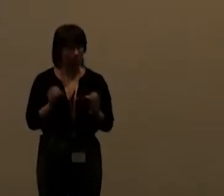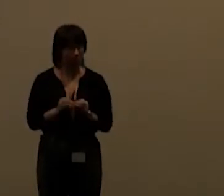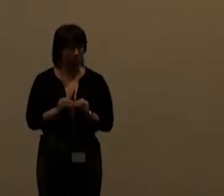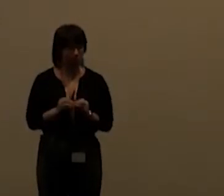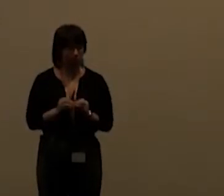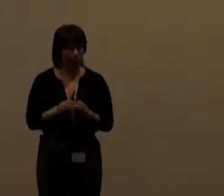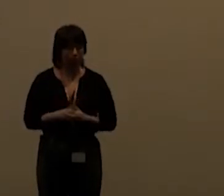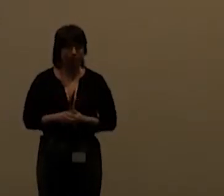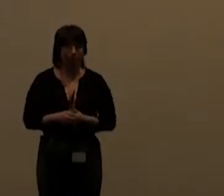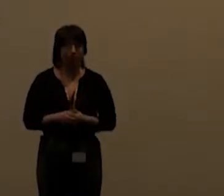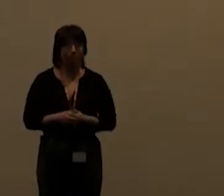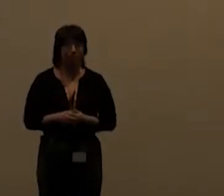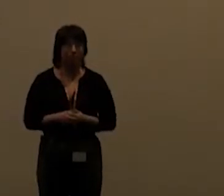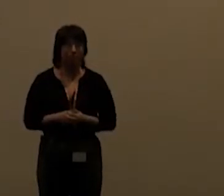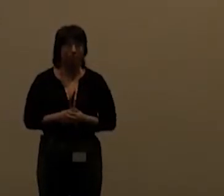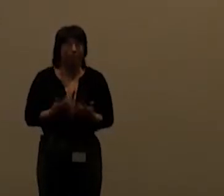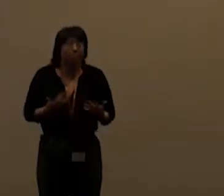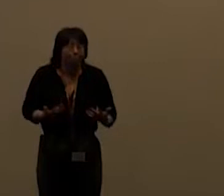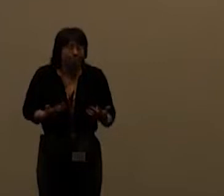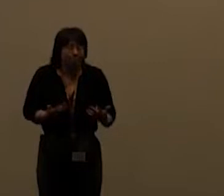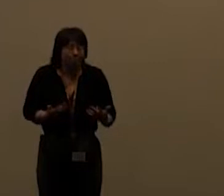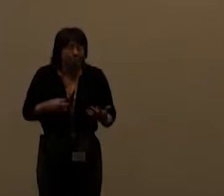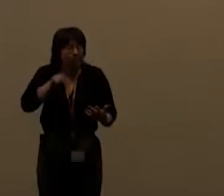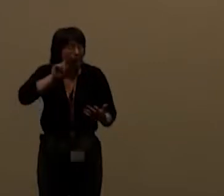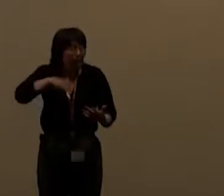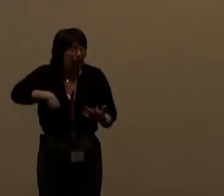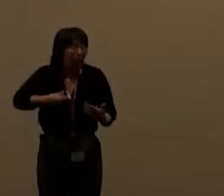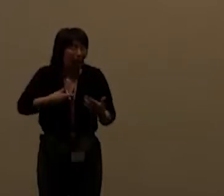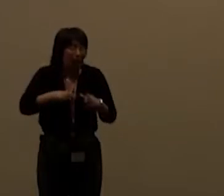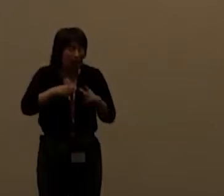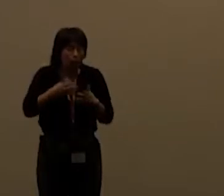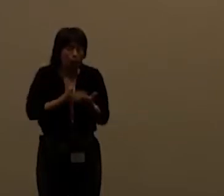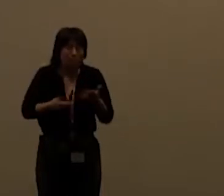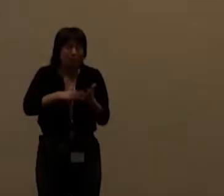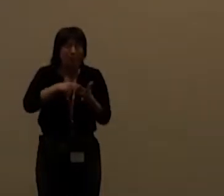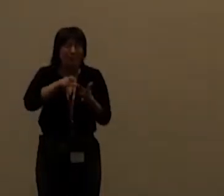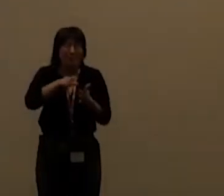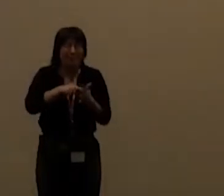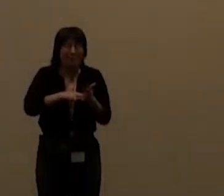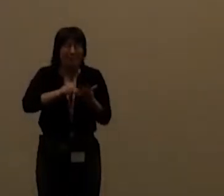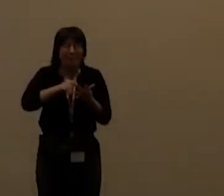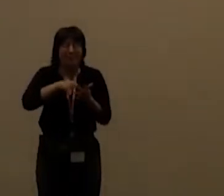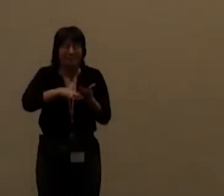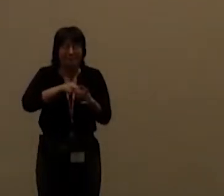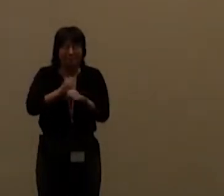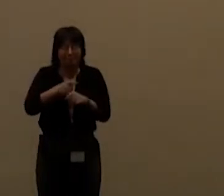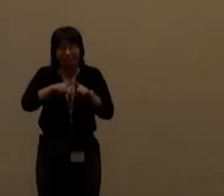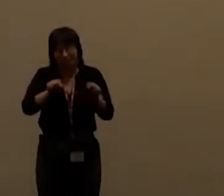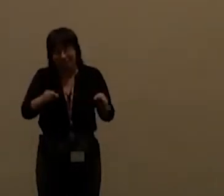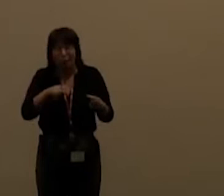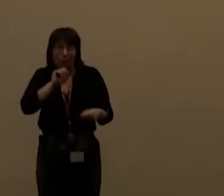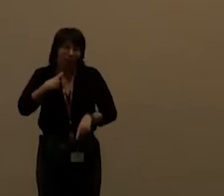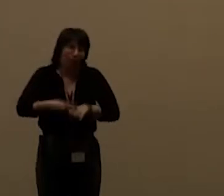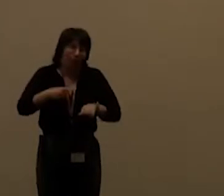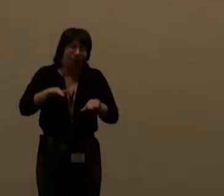Power Automate. Now, we can't avoid talking about licensing when we're talking about Dataverse for Teams, right? I know that always comes up, so I just want to quickly